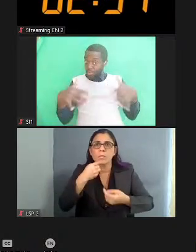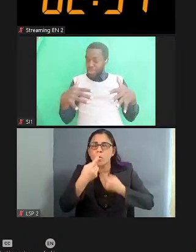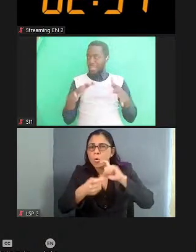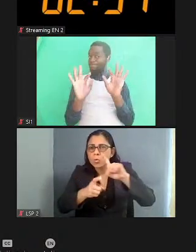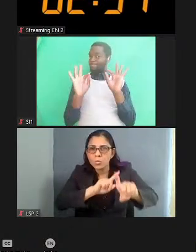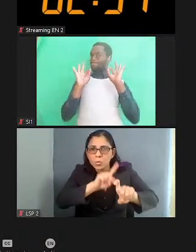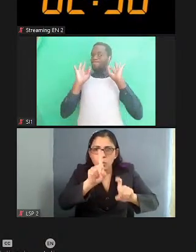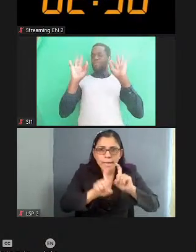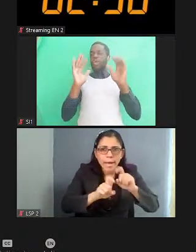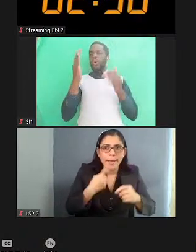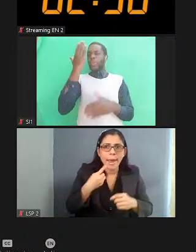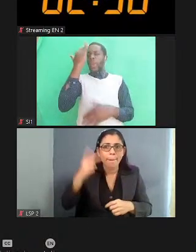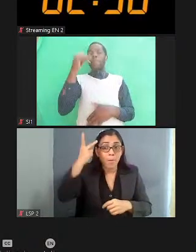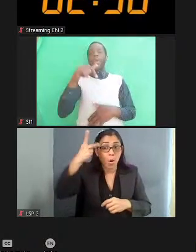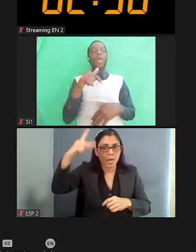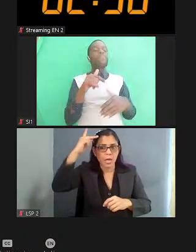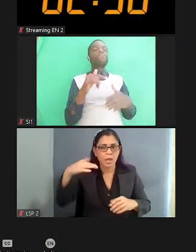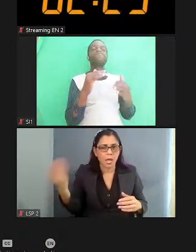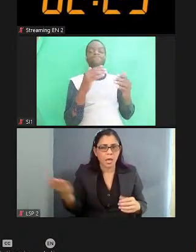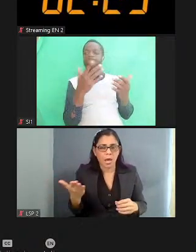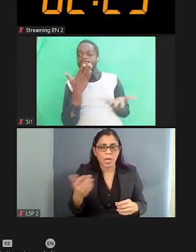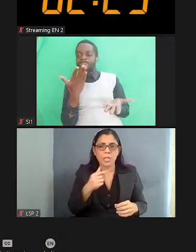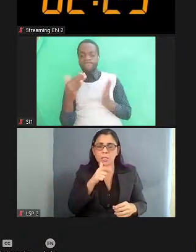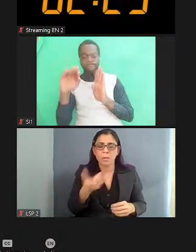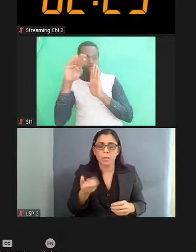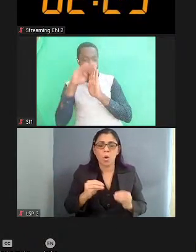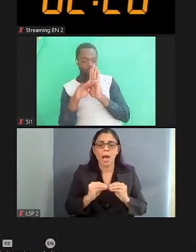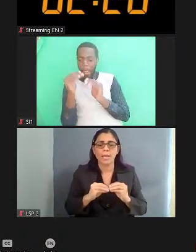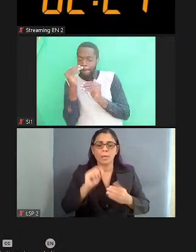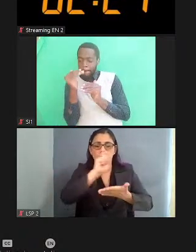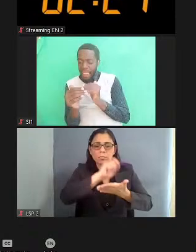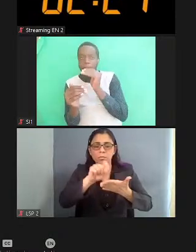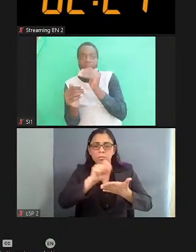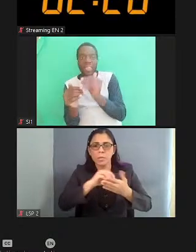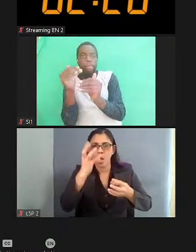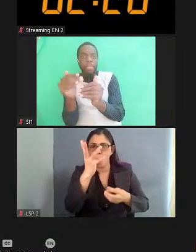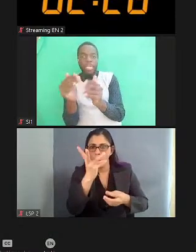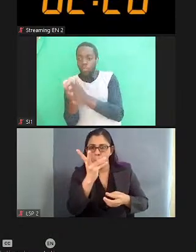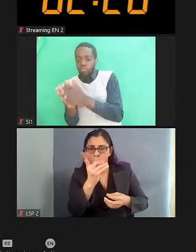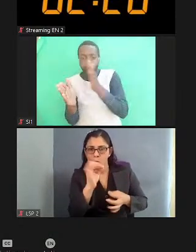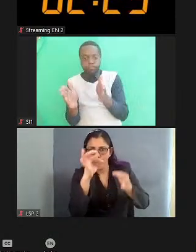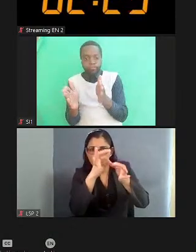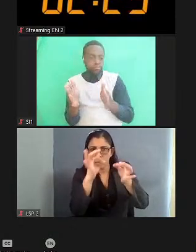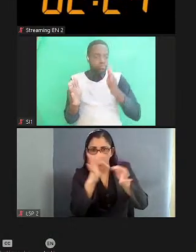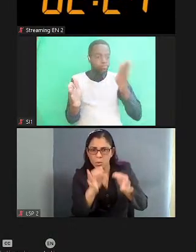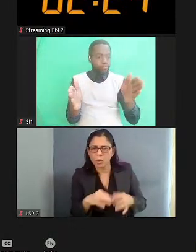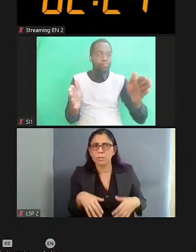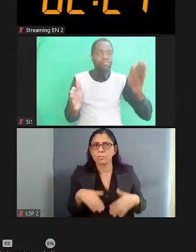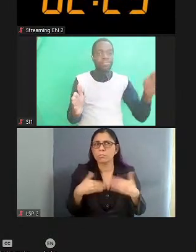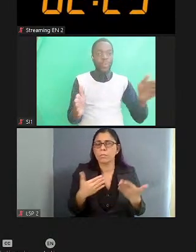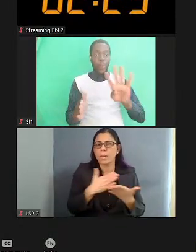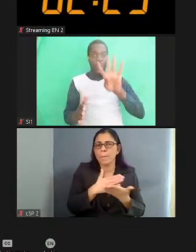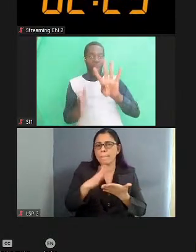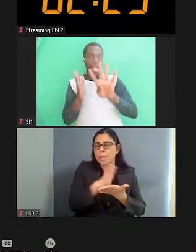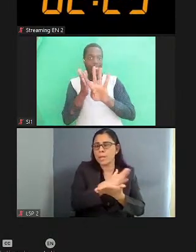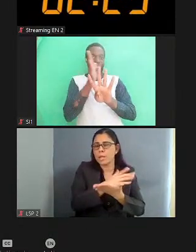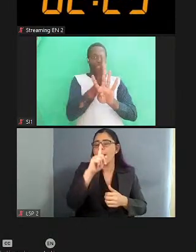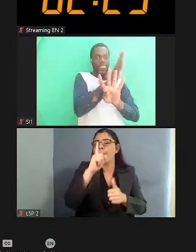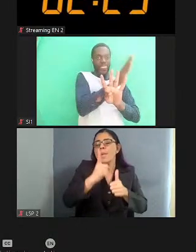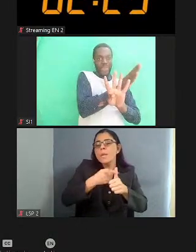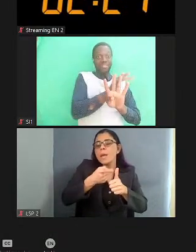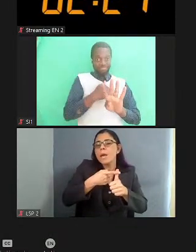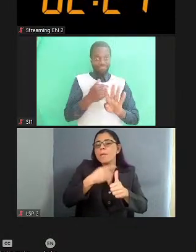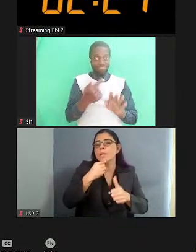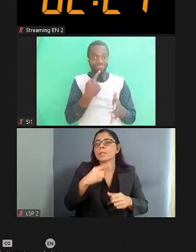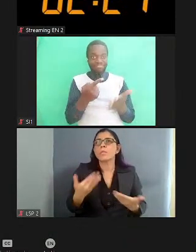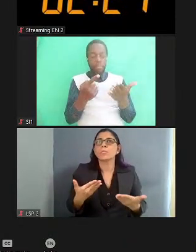carry out the consultation process of the policy which was structured in four phases first